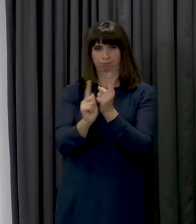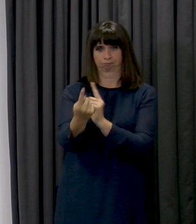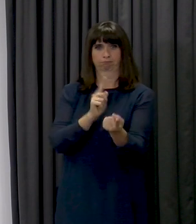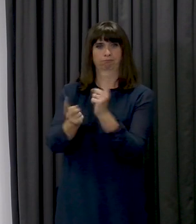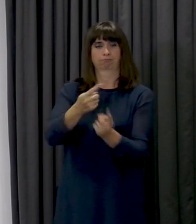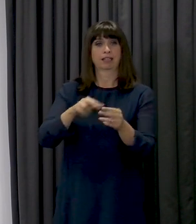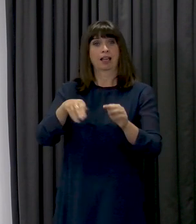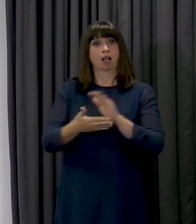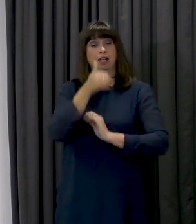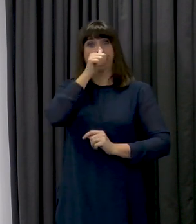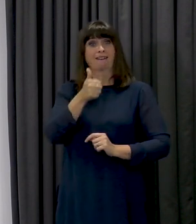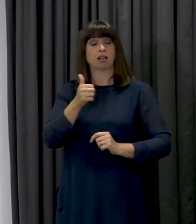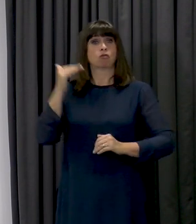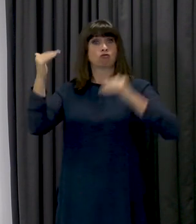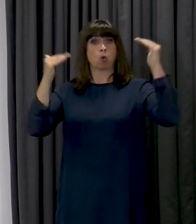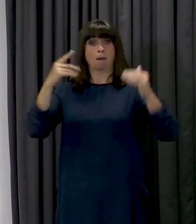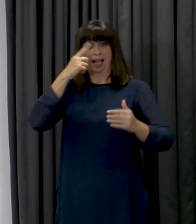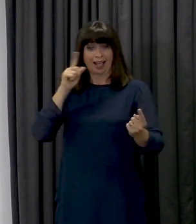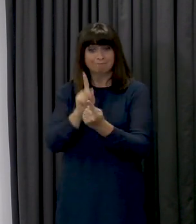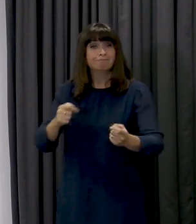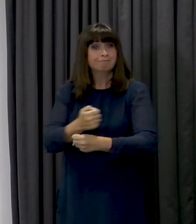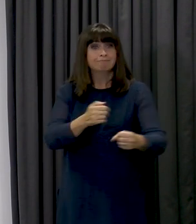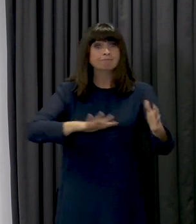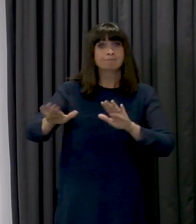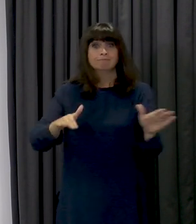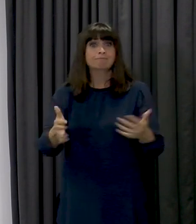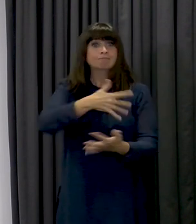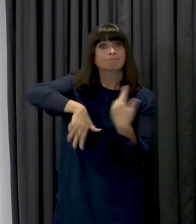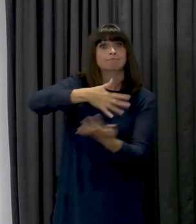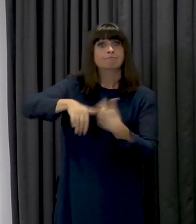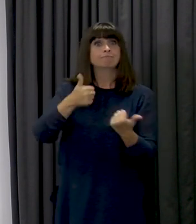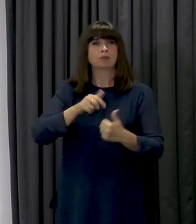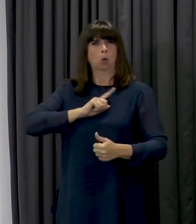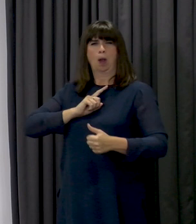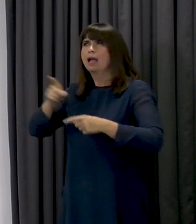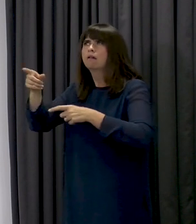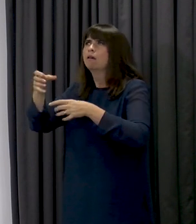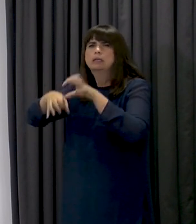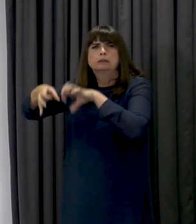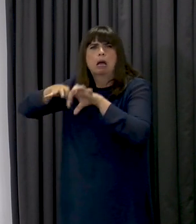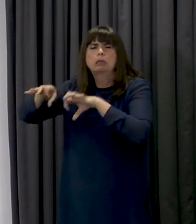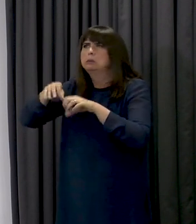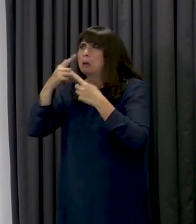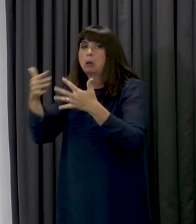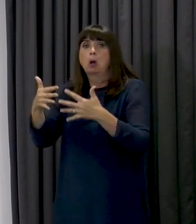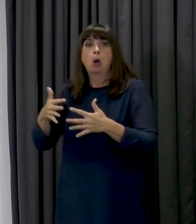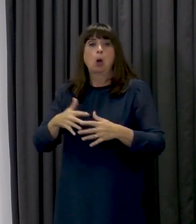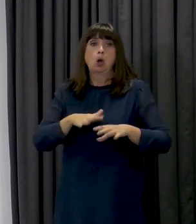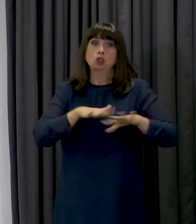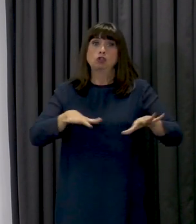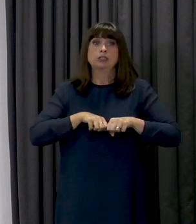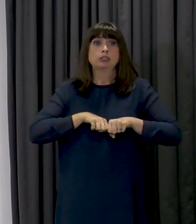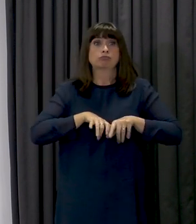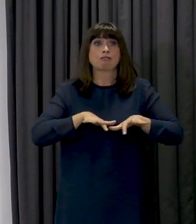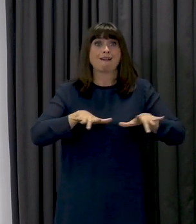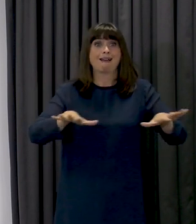another or from adults. The scientific advice shows that the risk of transmission is lower